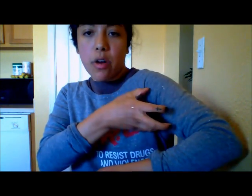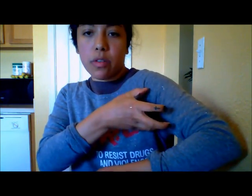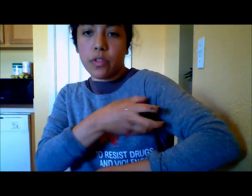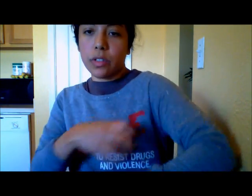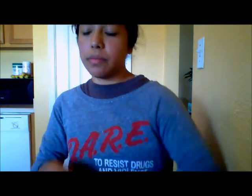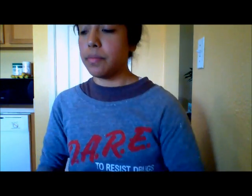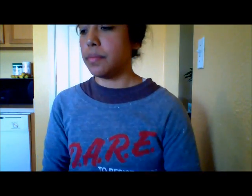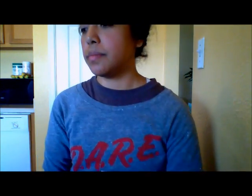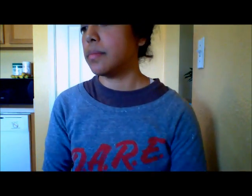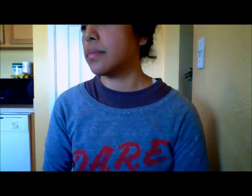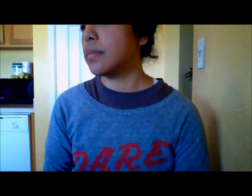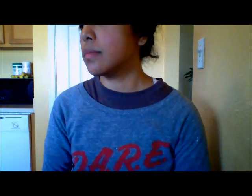Powerful.